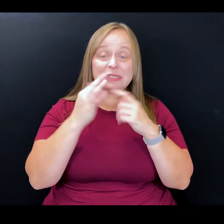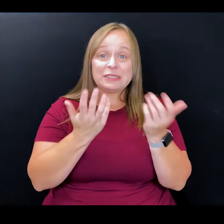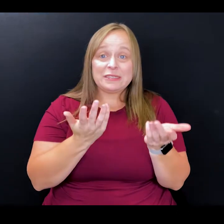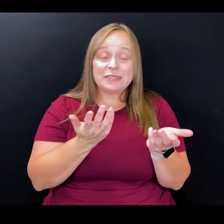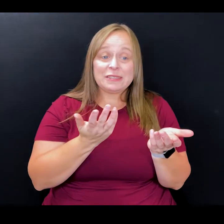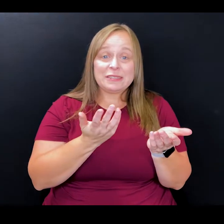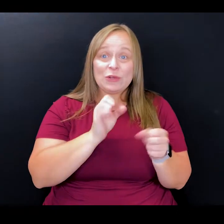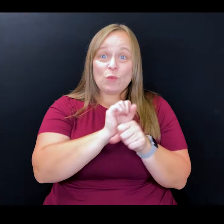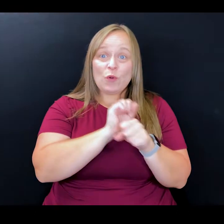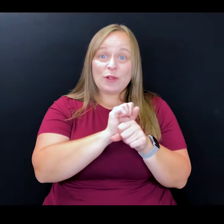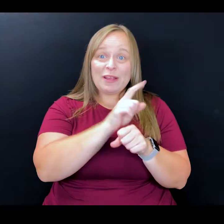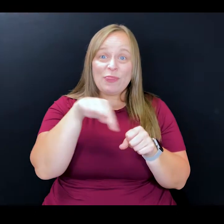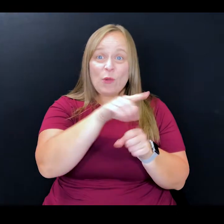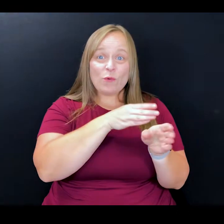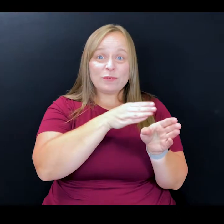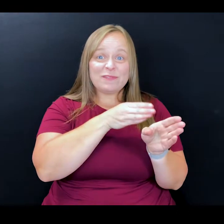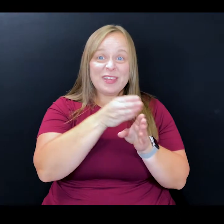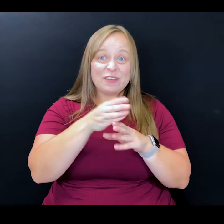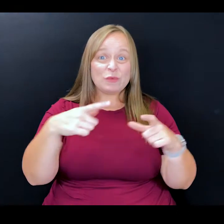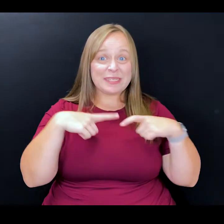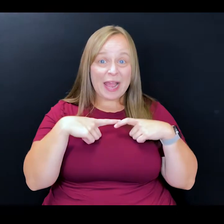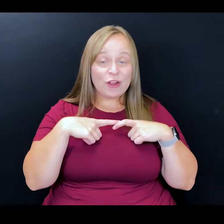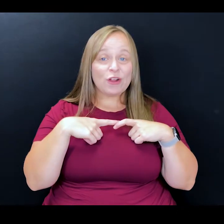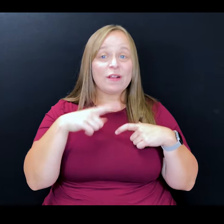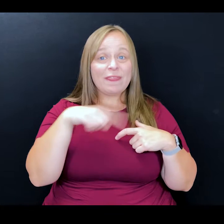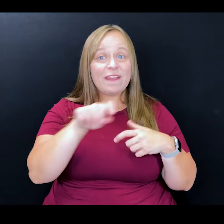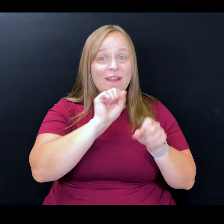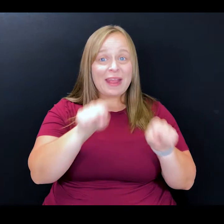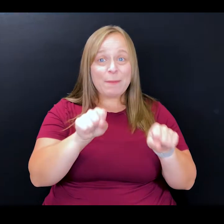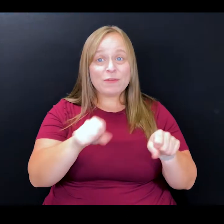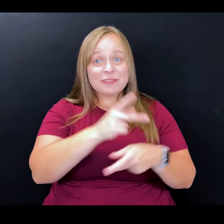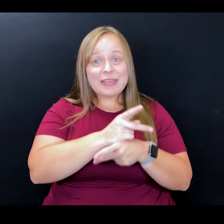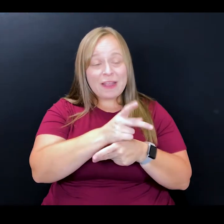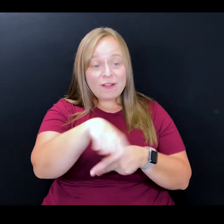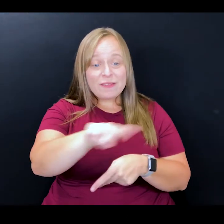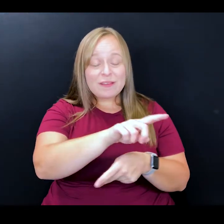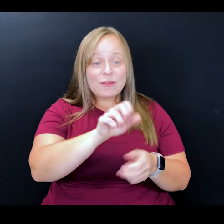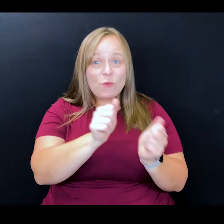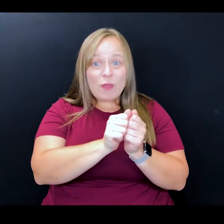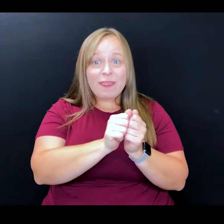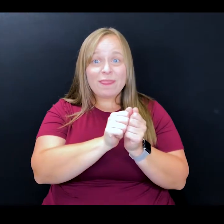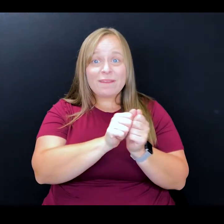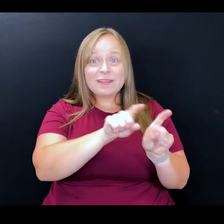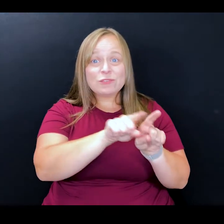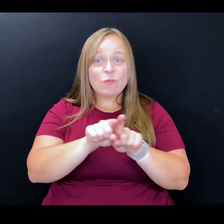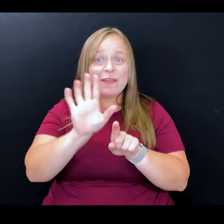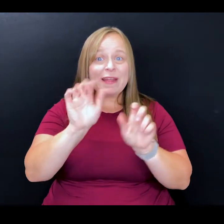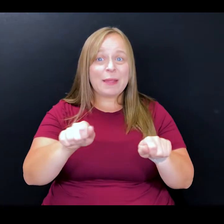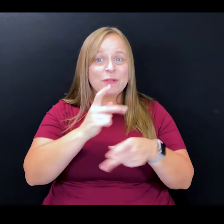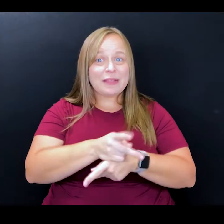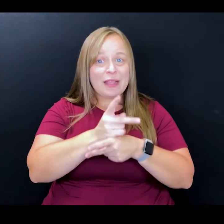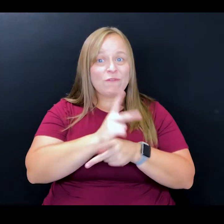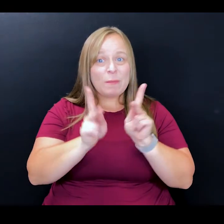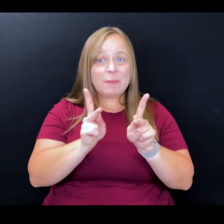are new, who are working in these fields retire, that they are able to be cared for with this, as well as they're